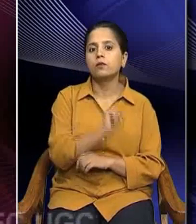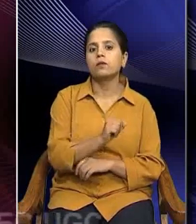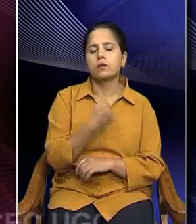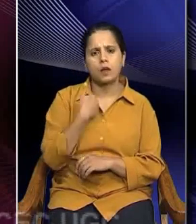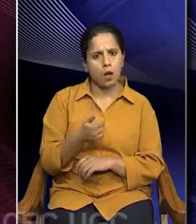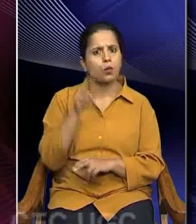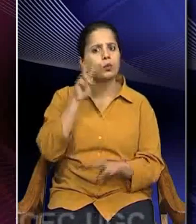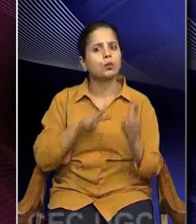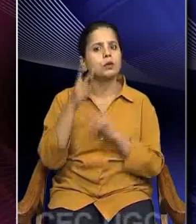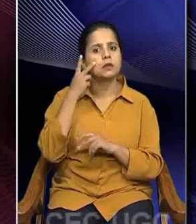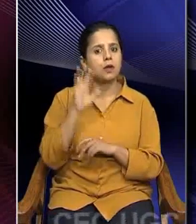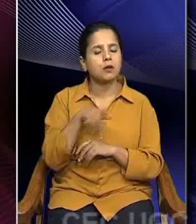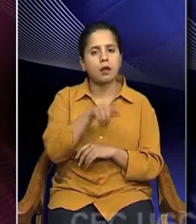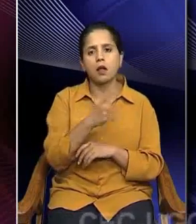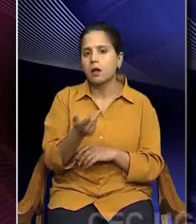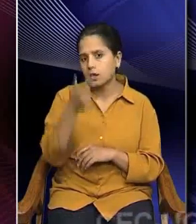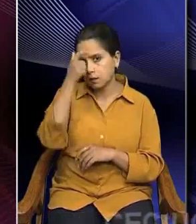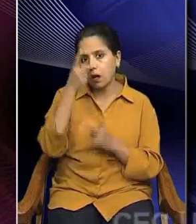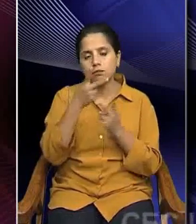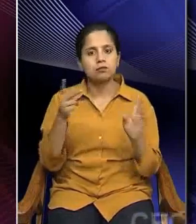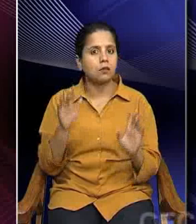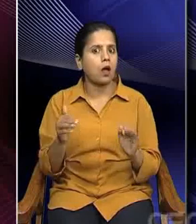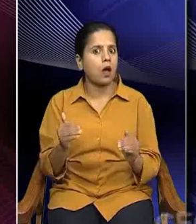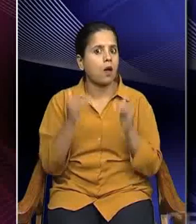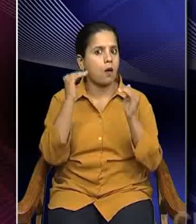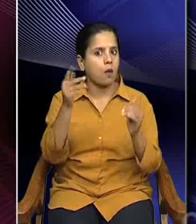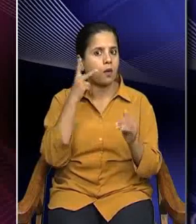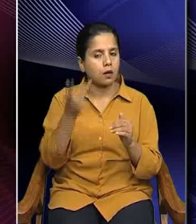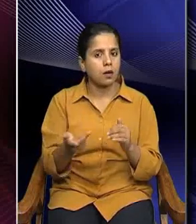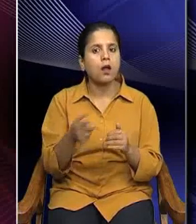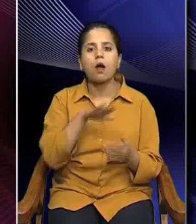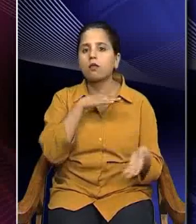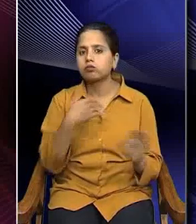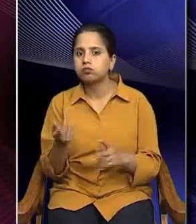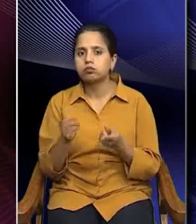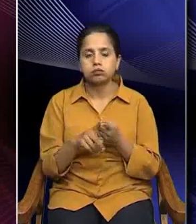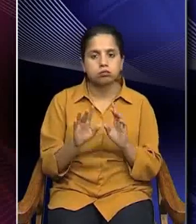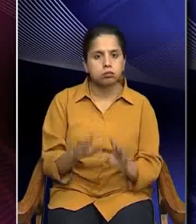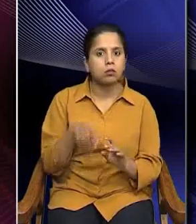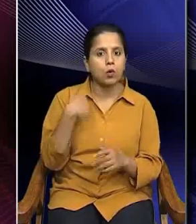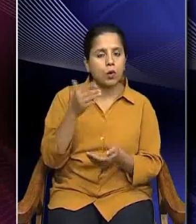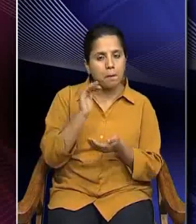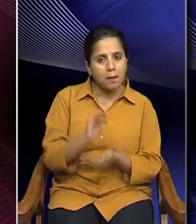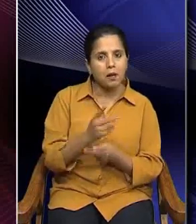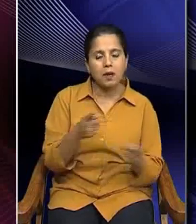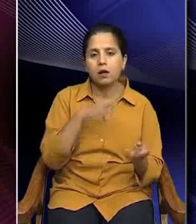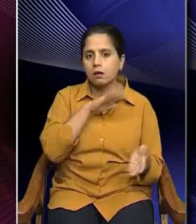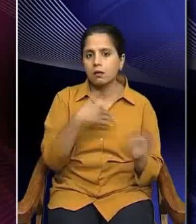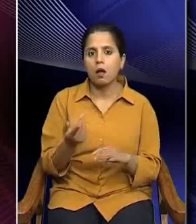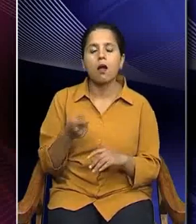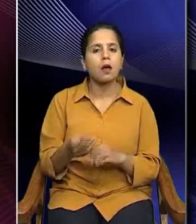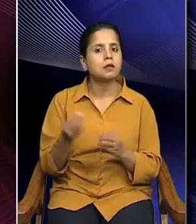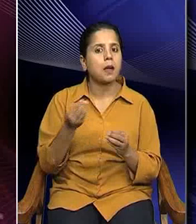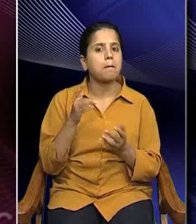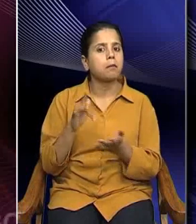observe the disproportionately higher incidence of both maternal and infant and child deaths in some of